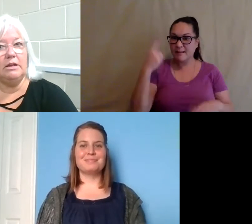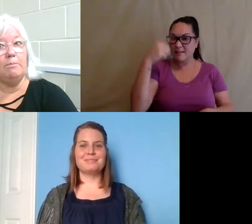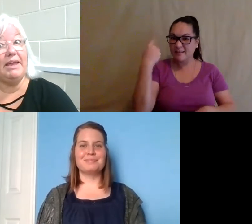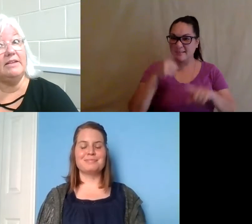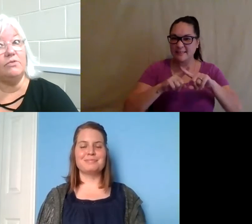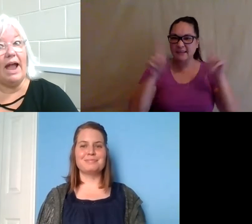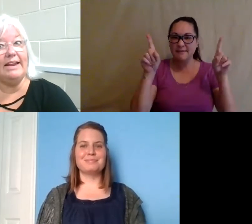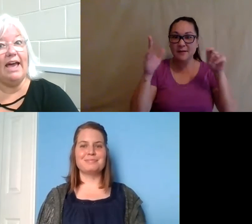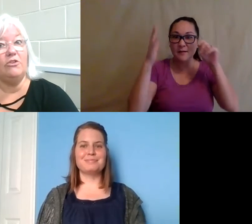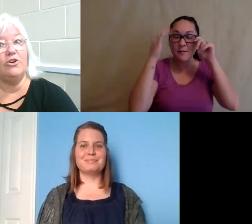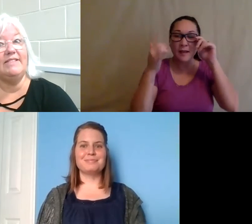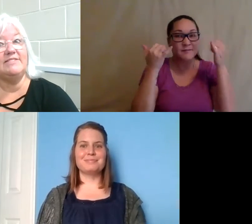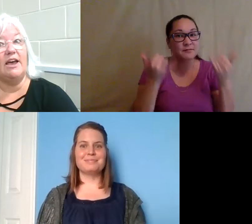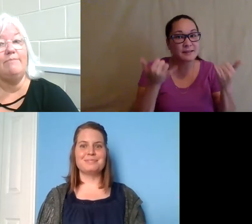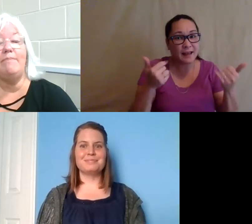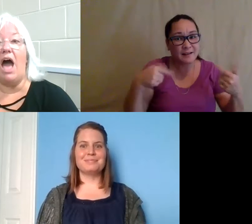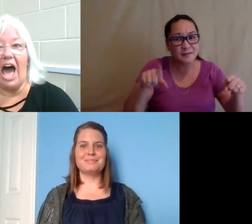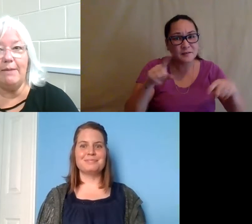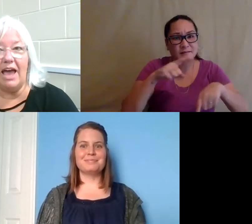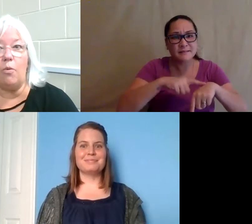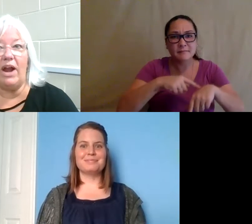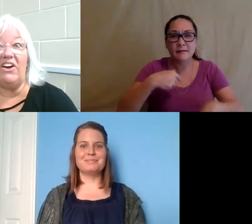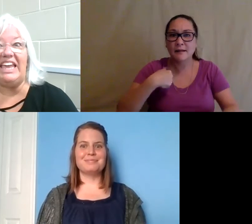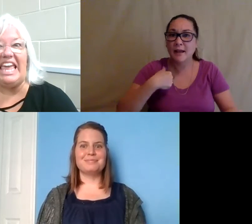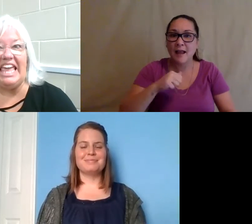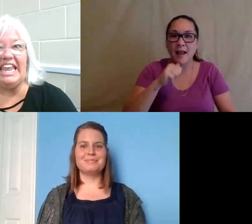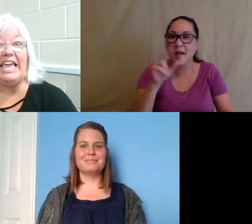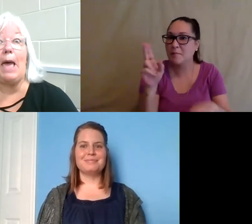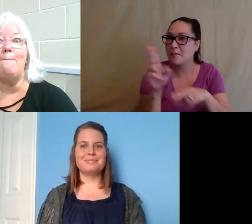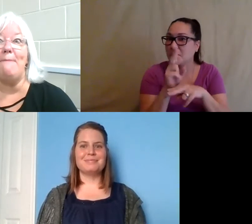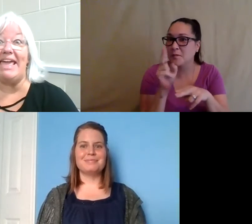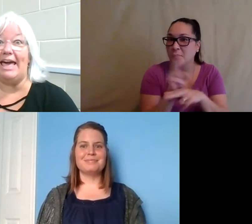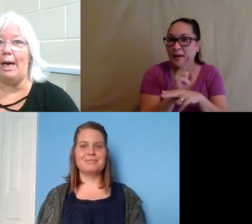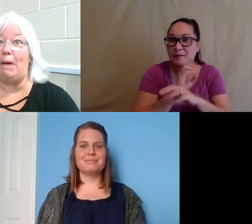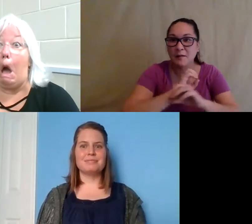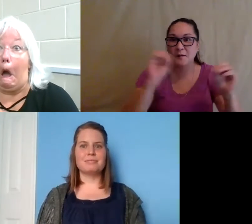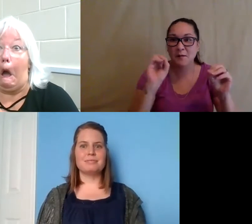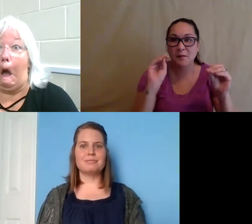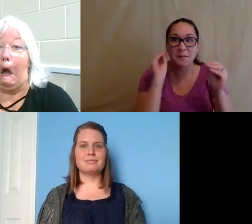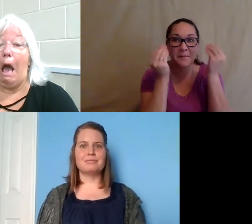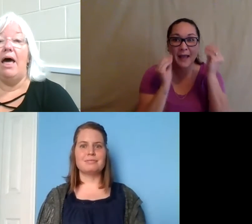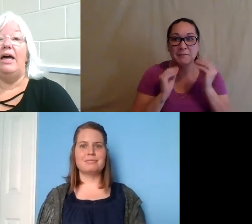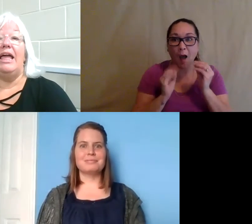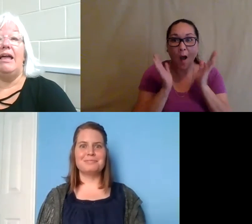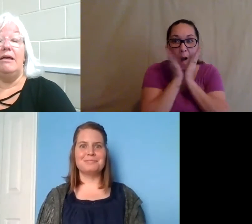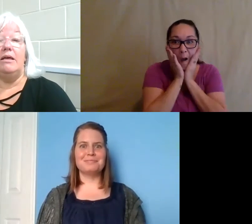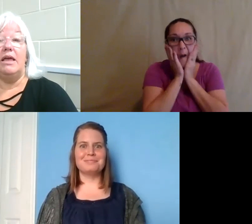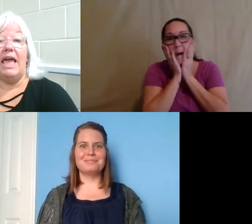different because right now during this time, I'm not wearing any makeup.